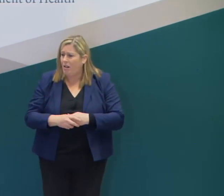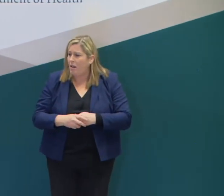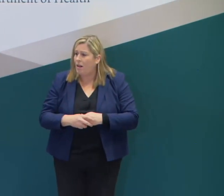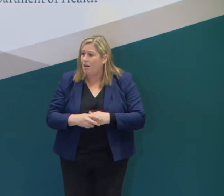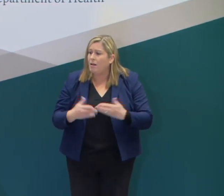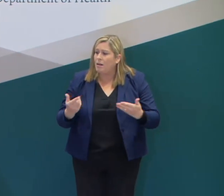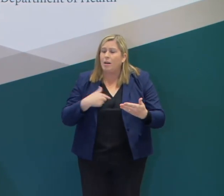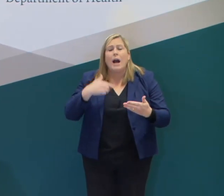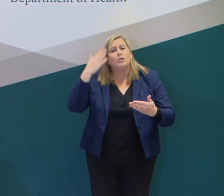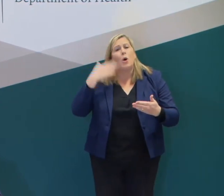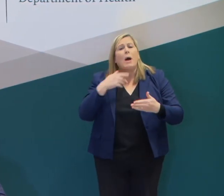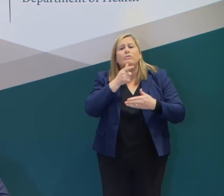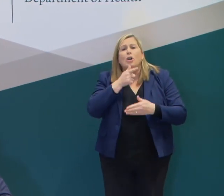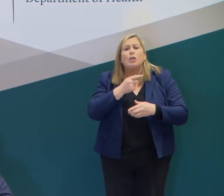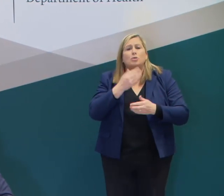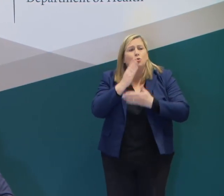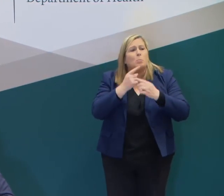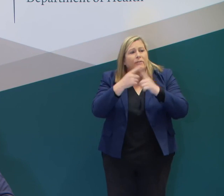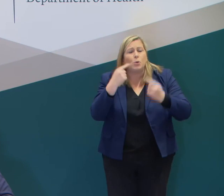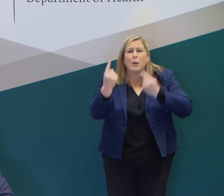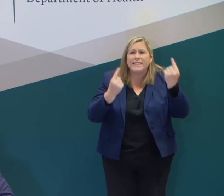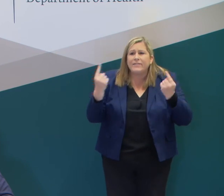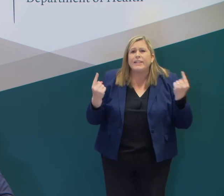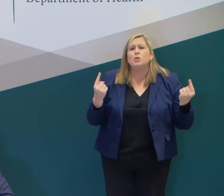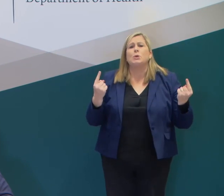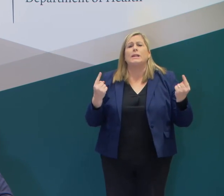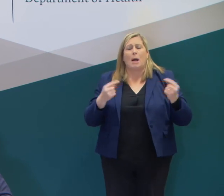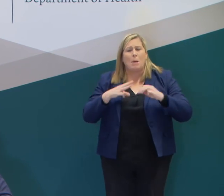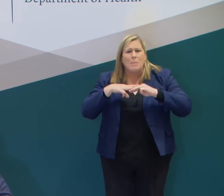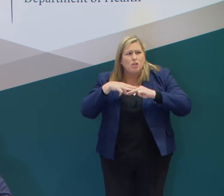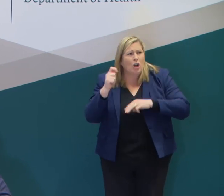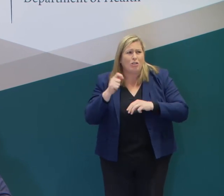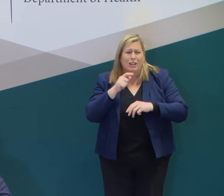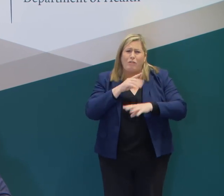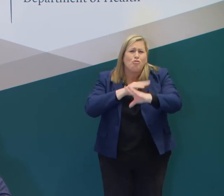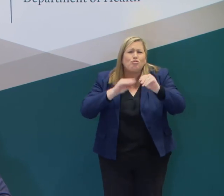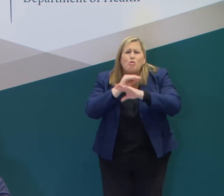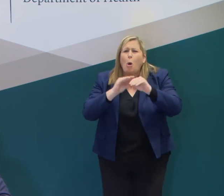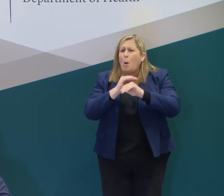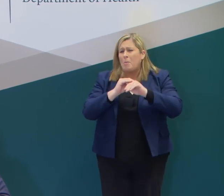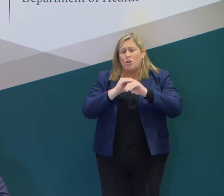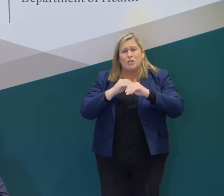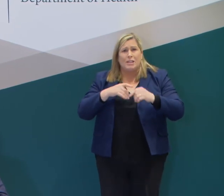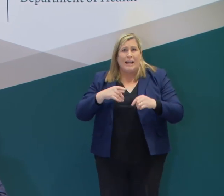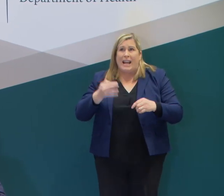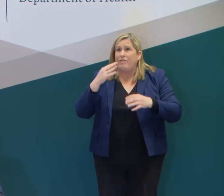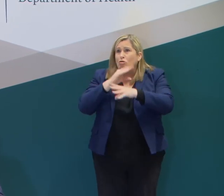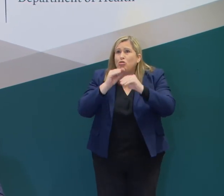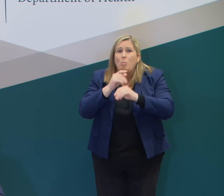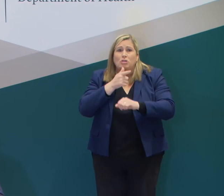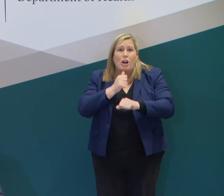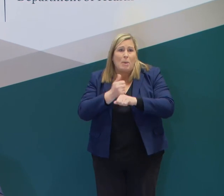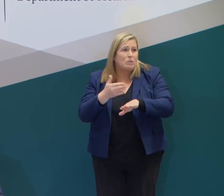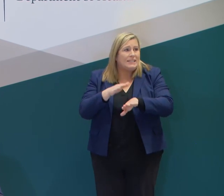I know I've talked to some of you individually in this, the great majority of such rumours, that whether it was rumours of deaths